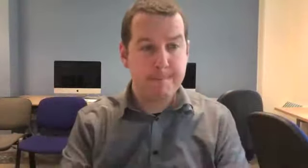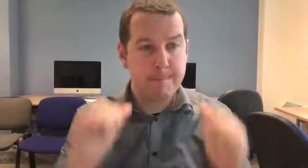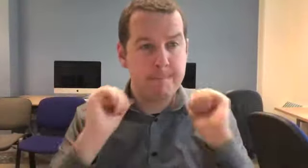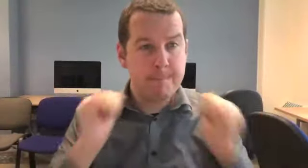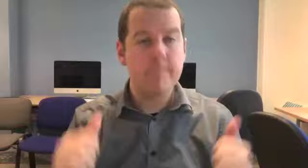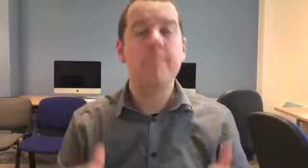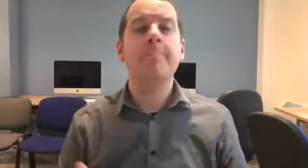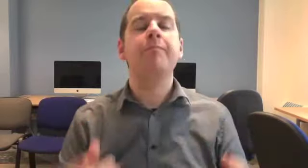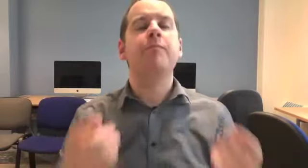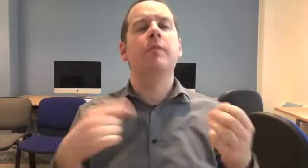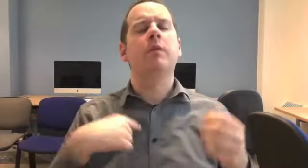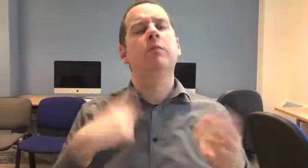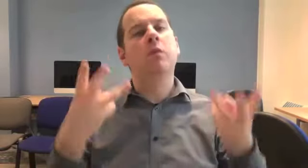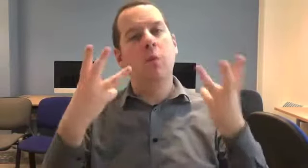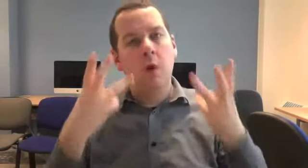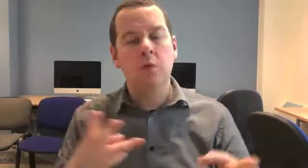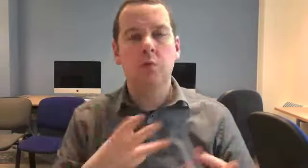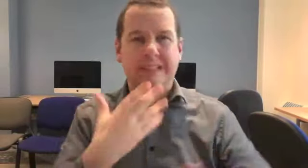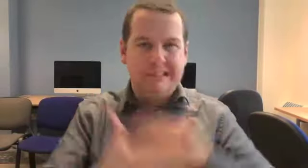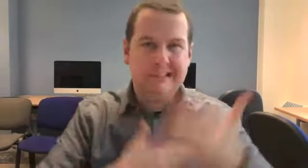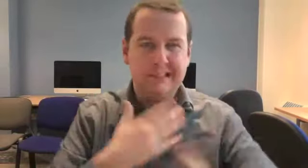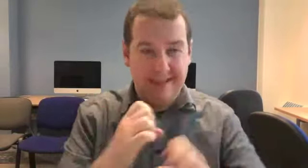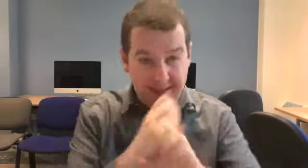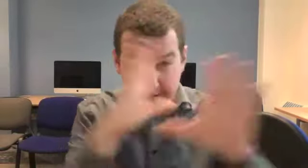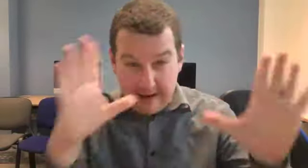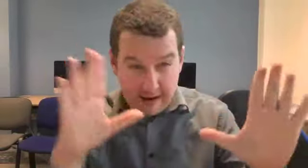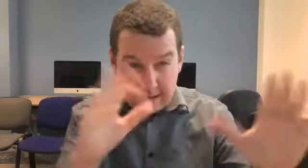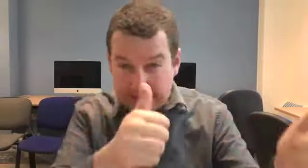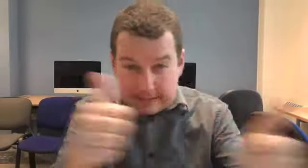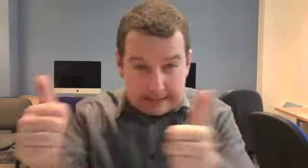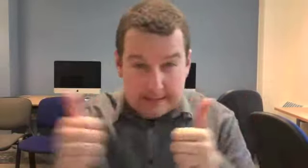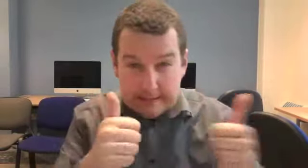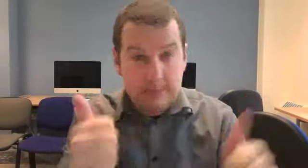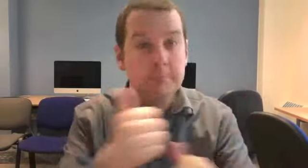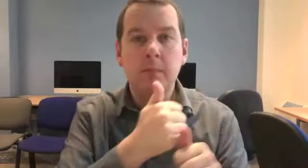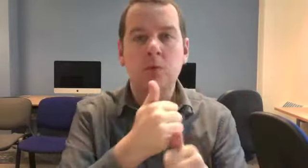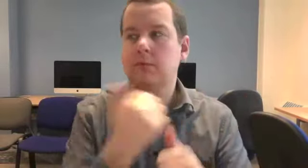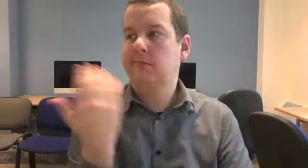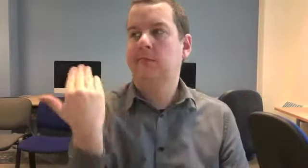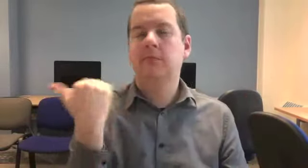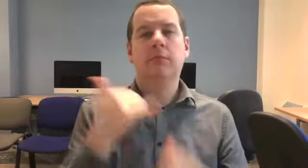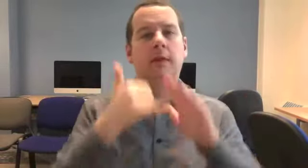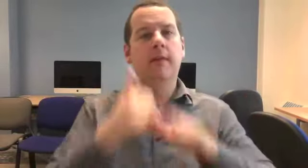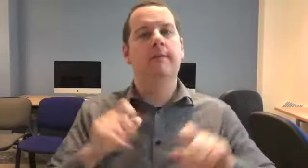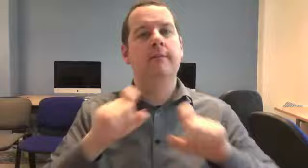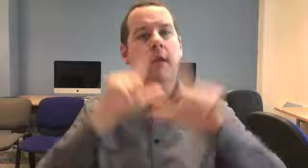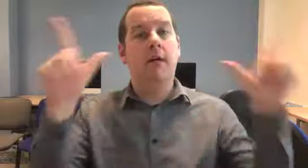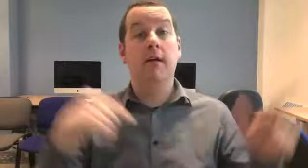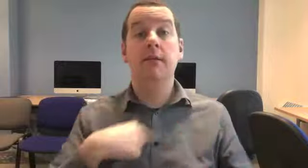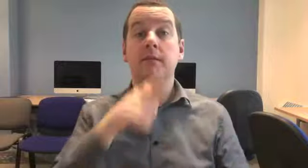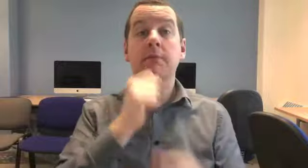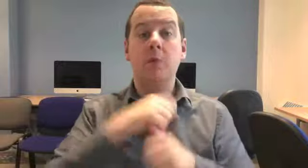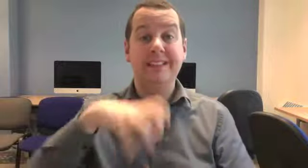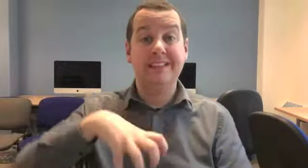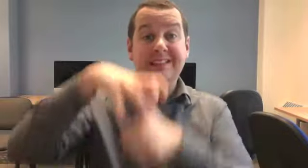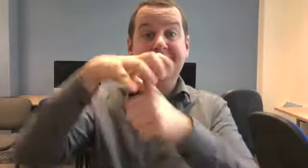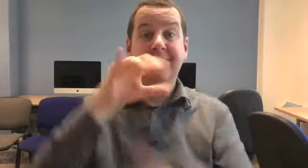clip. So what I want to do here is explain a little bit more clearly and clarify something in my last vlog when I talked